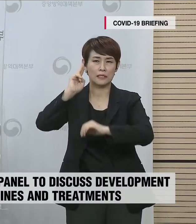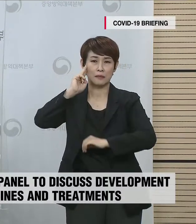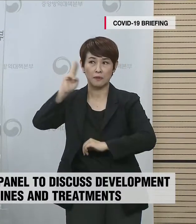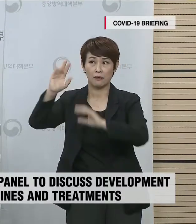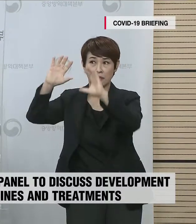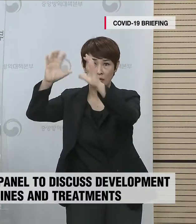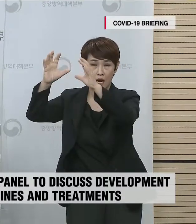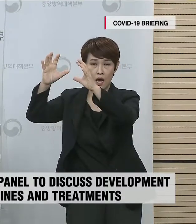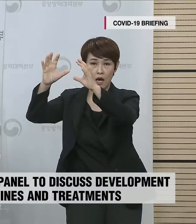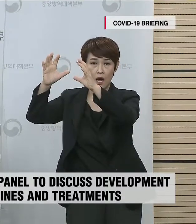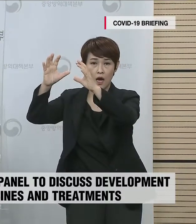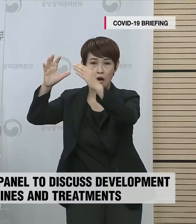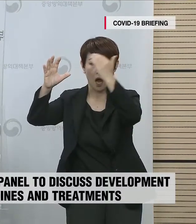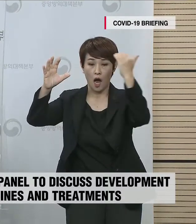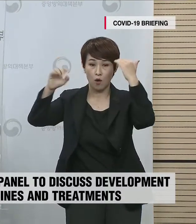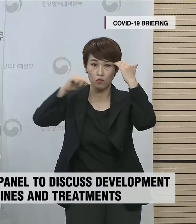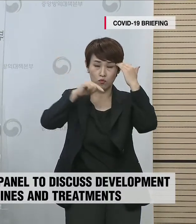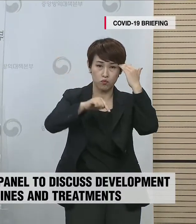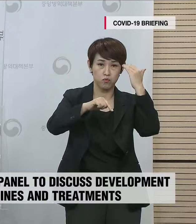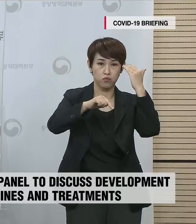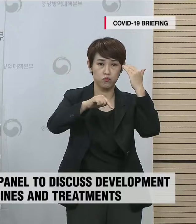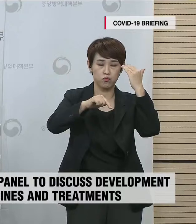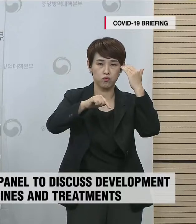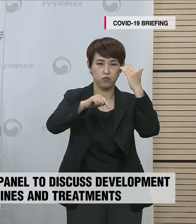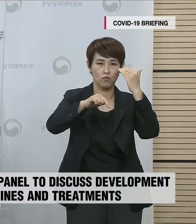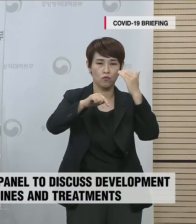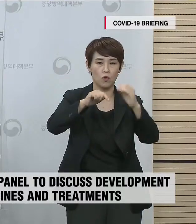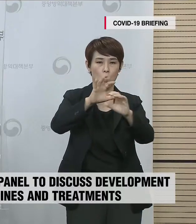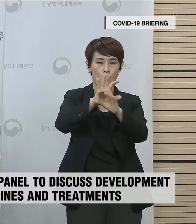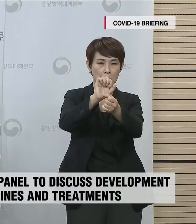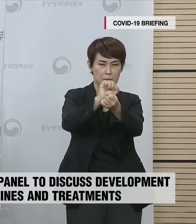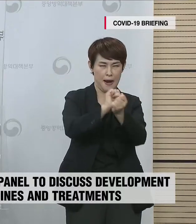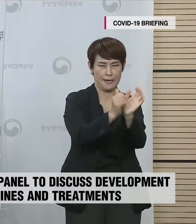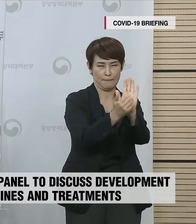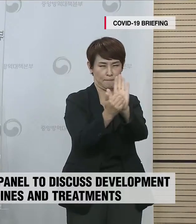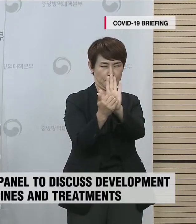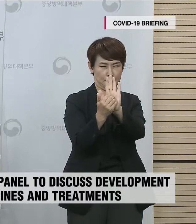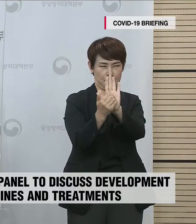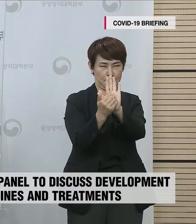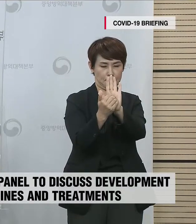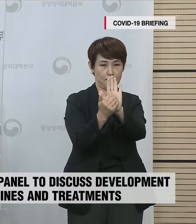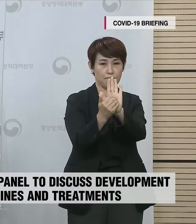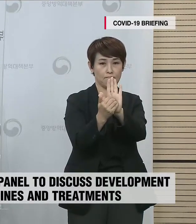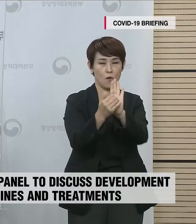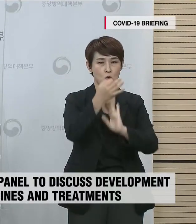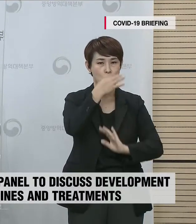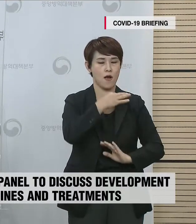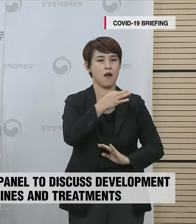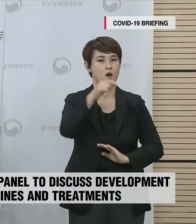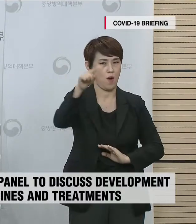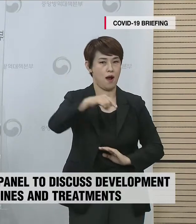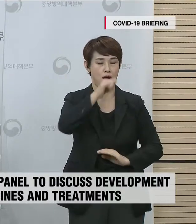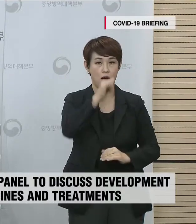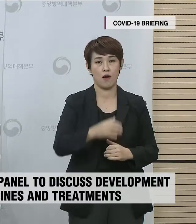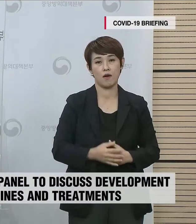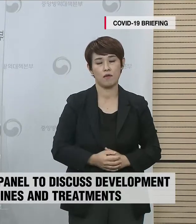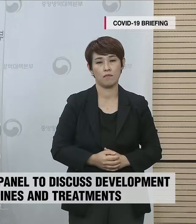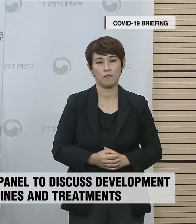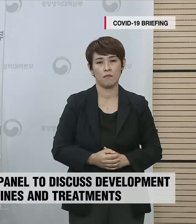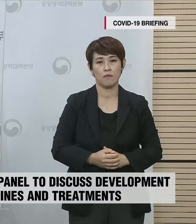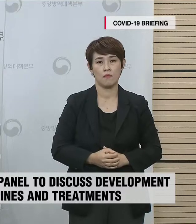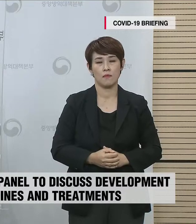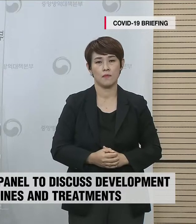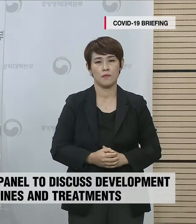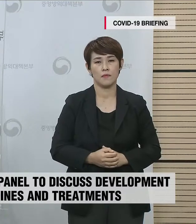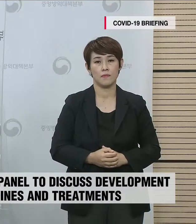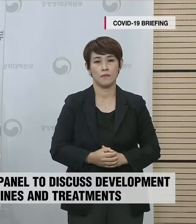that we need to also compare ourselves to the reproductive to other countries that have have higher reproductive rates, that is, and